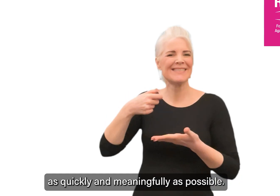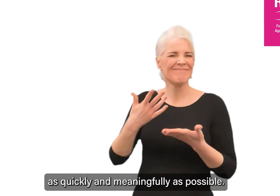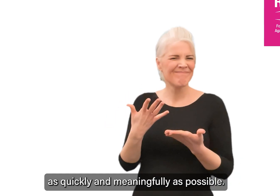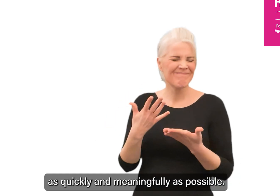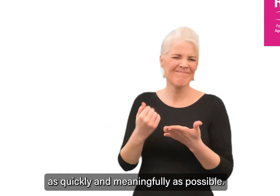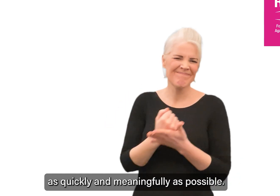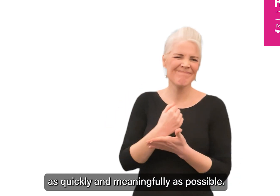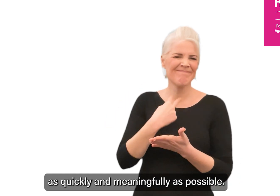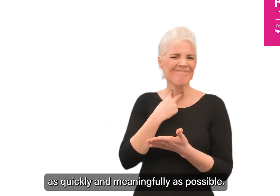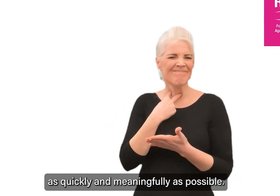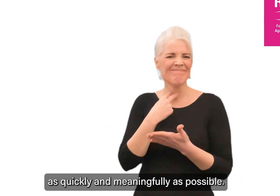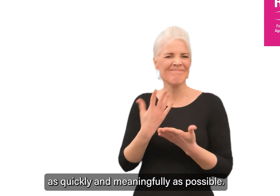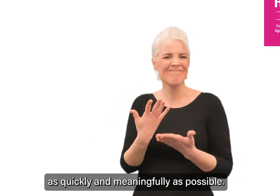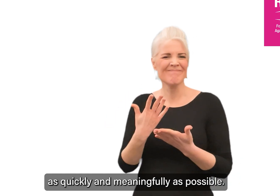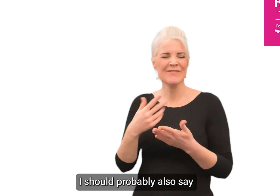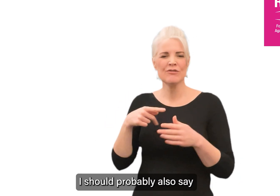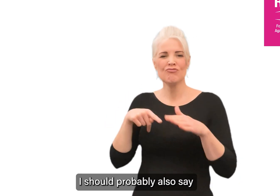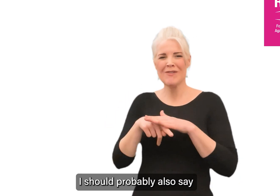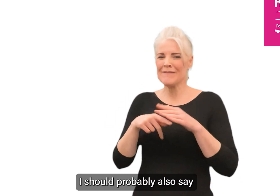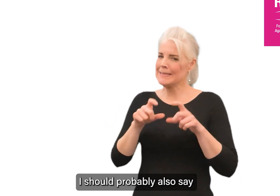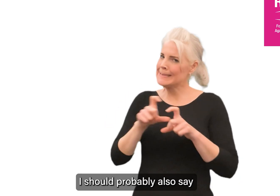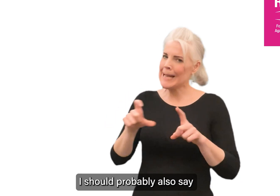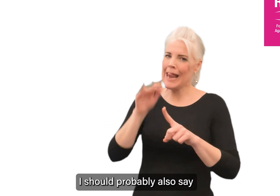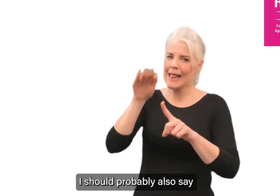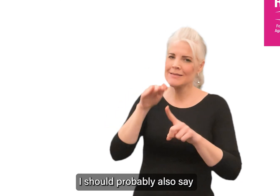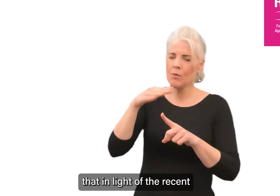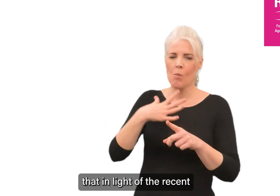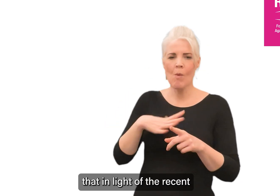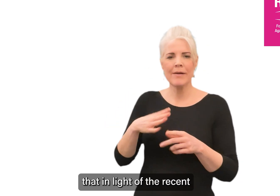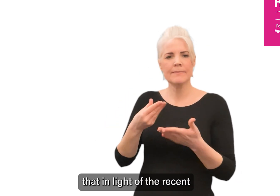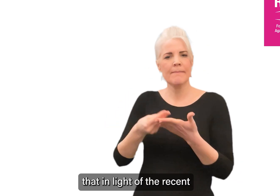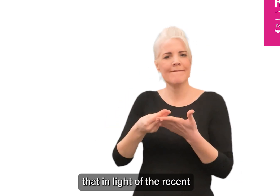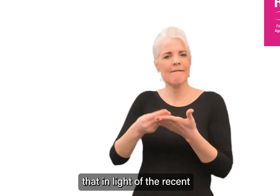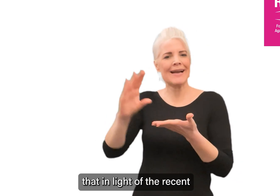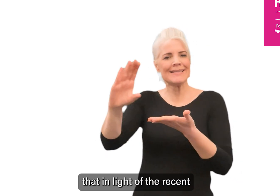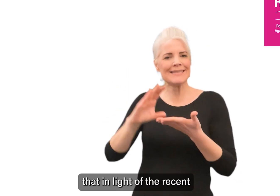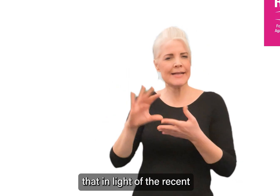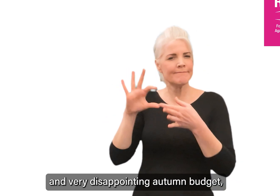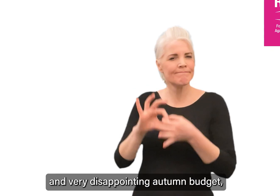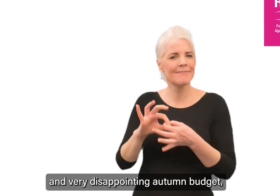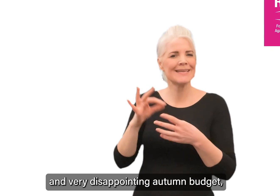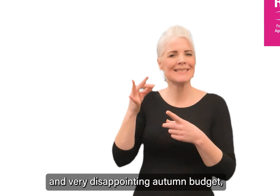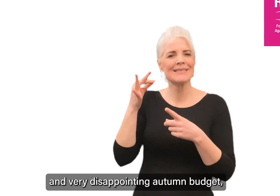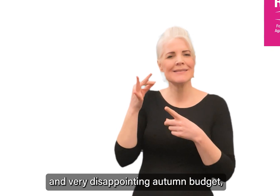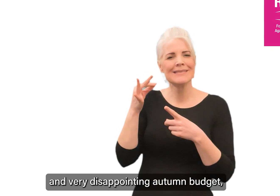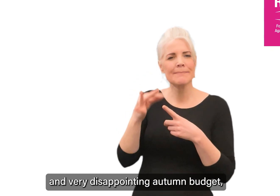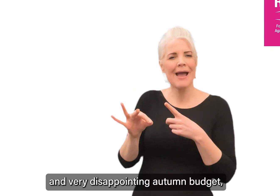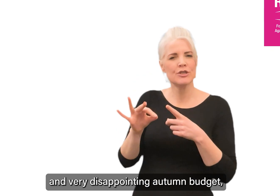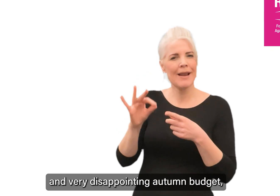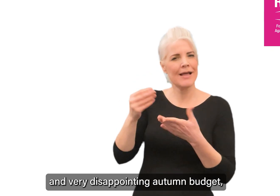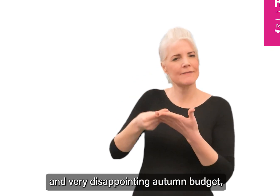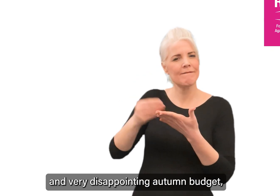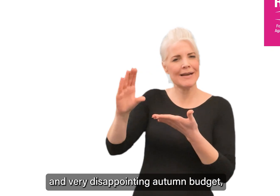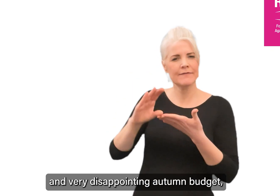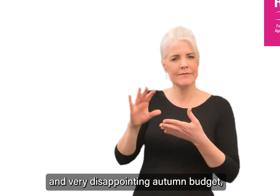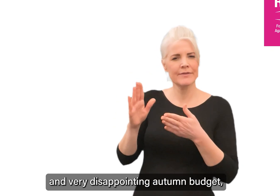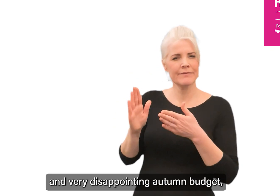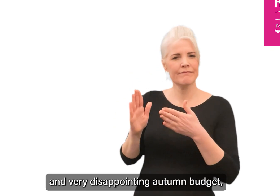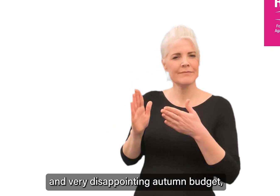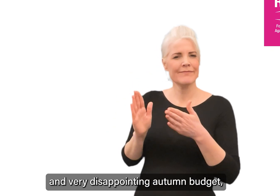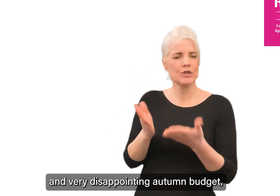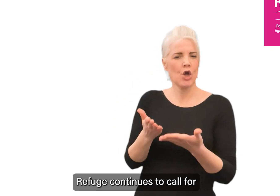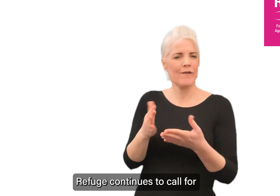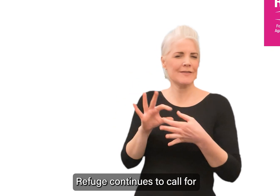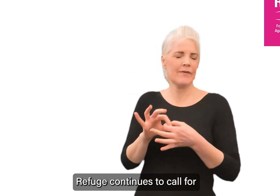meaningfully as possible. I should probably also say that in light of the recent and very disappointing autumn